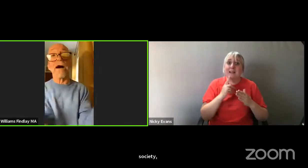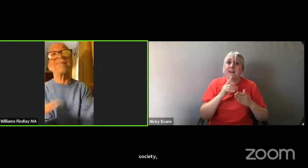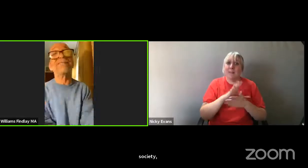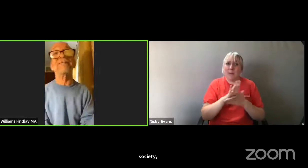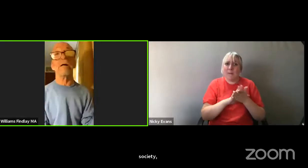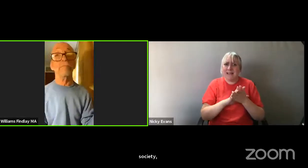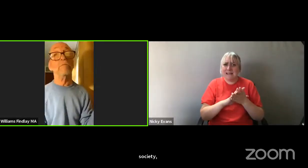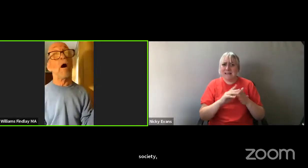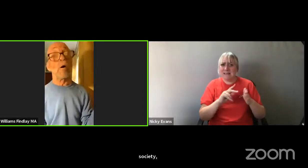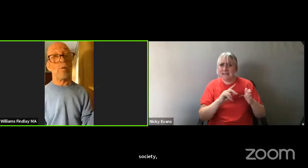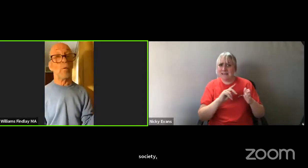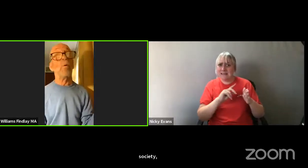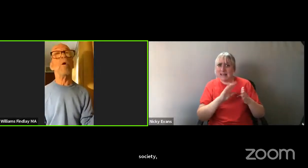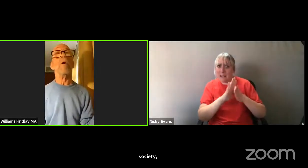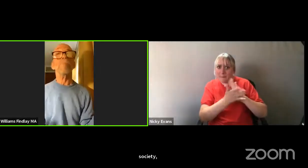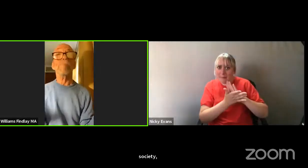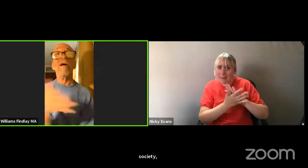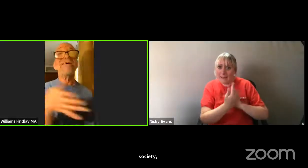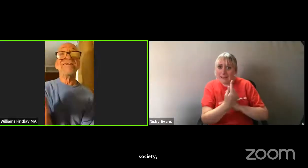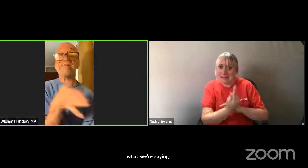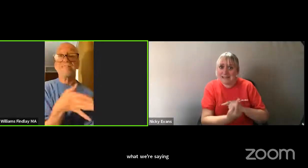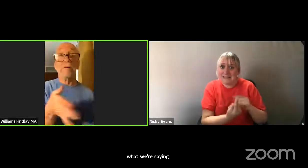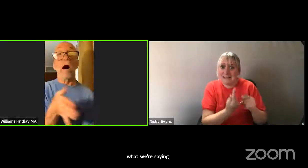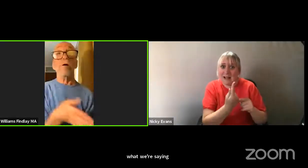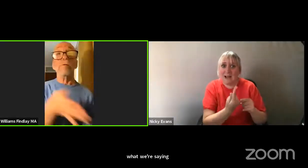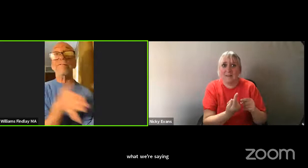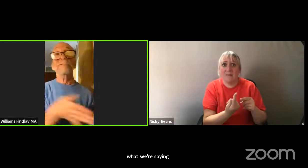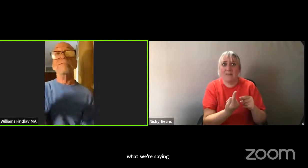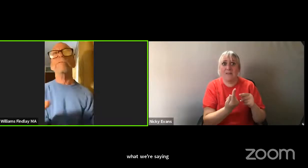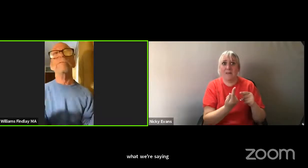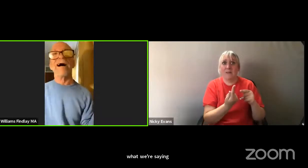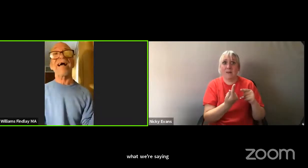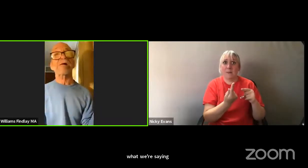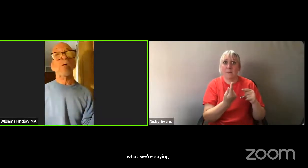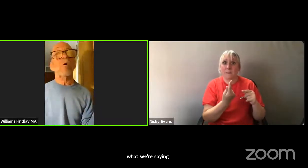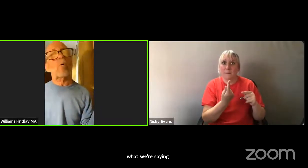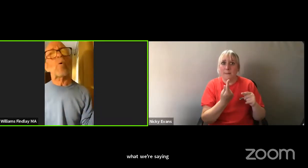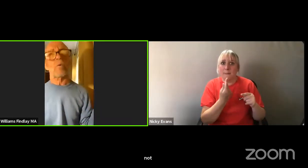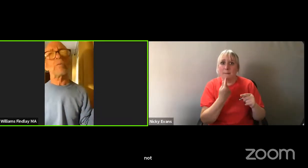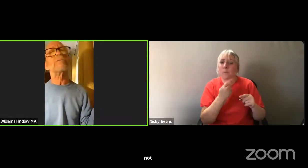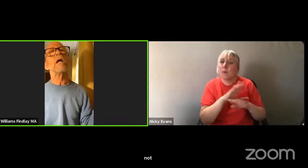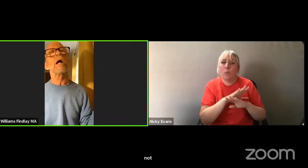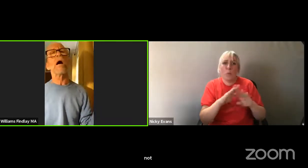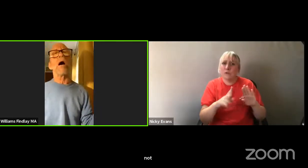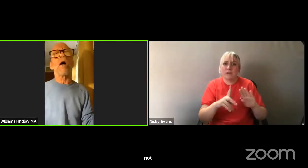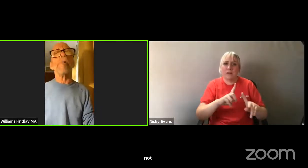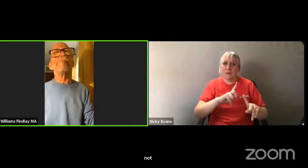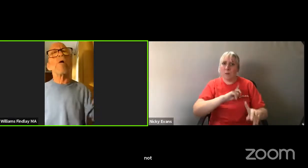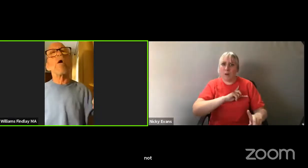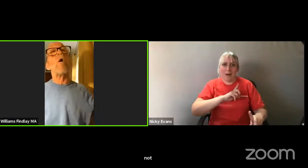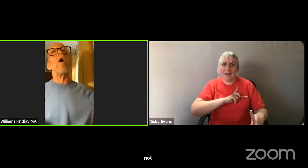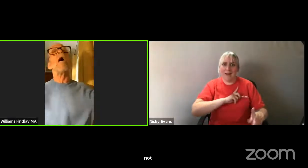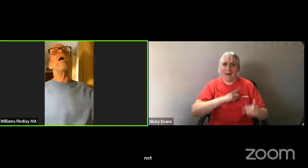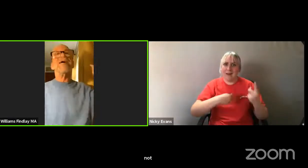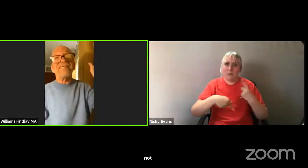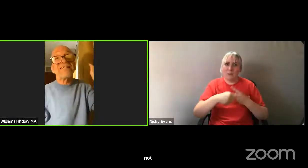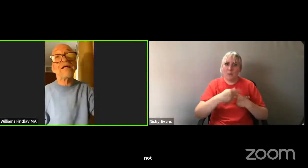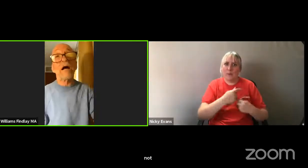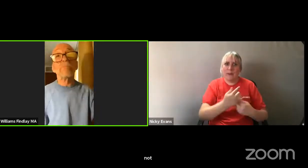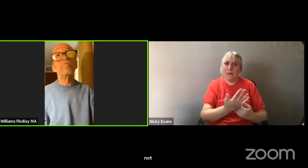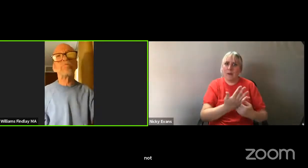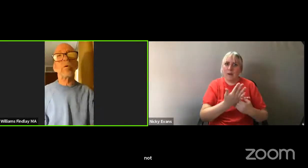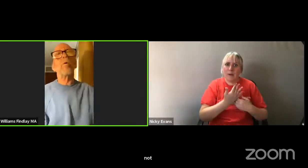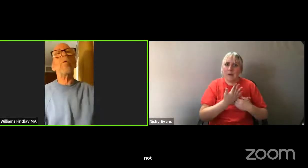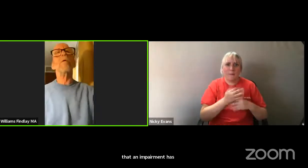impairment hadn't evolved, but not the direct cause of your